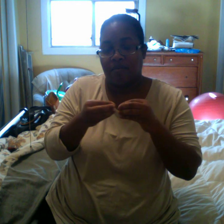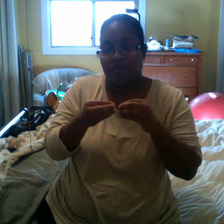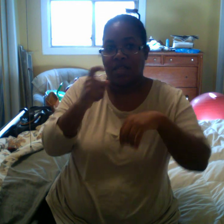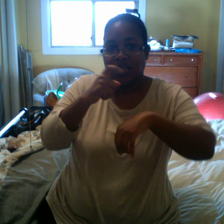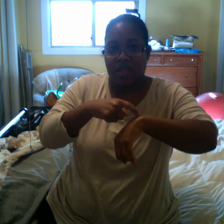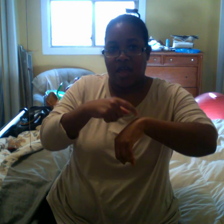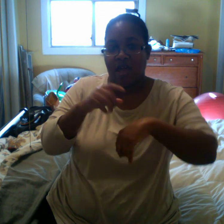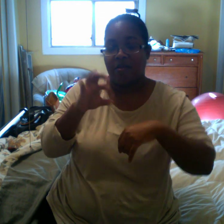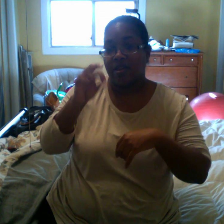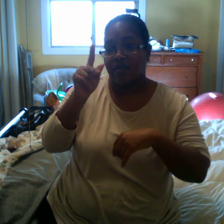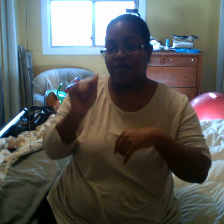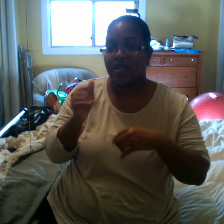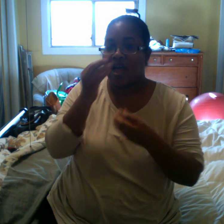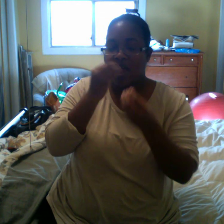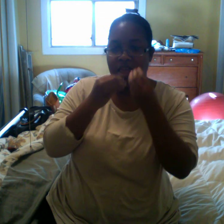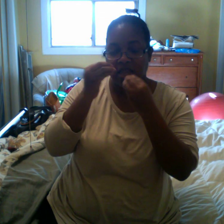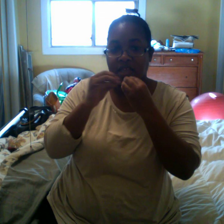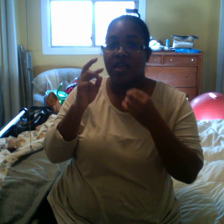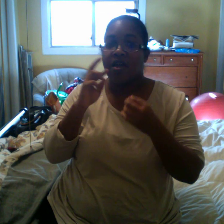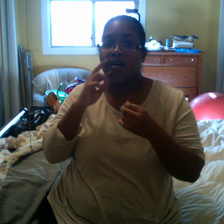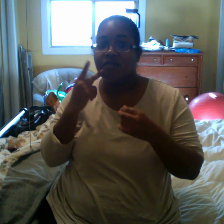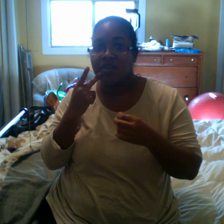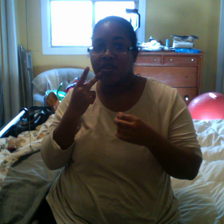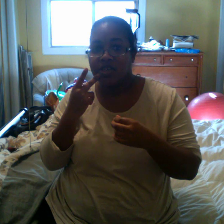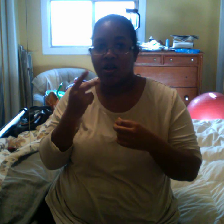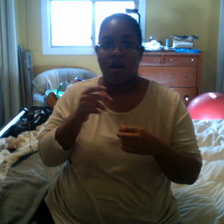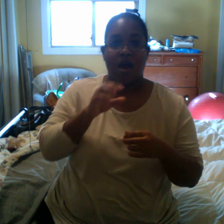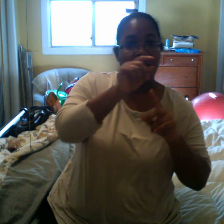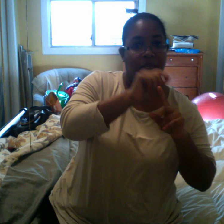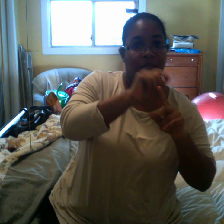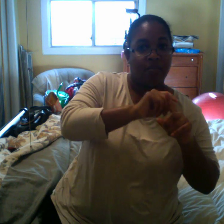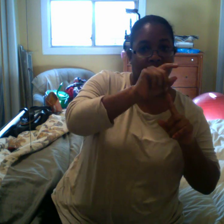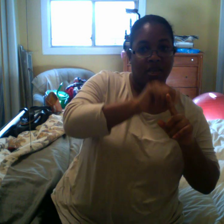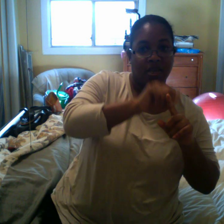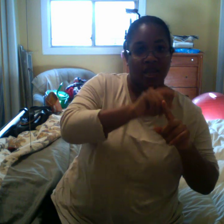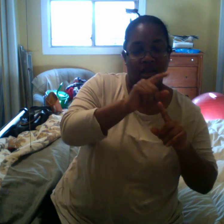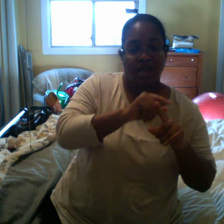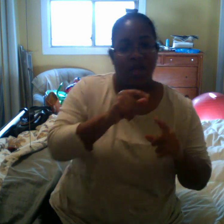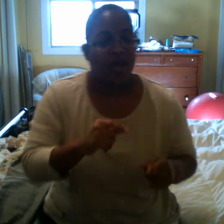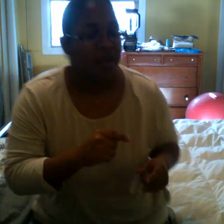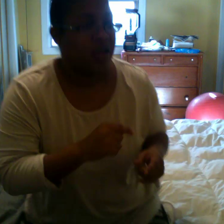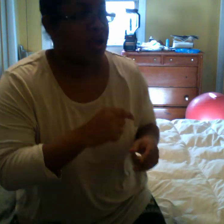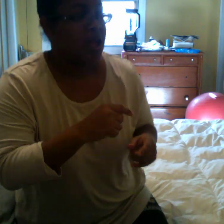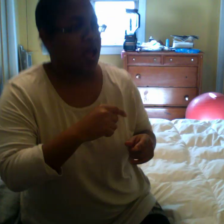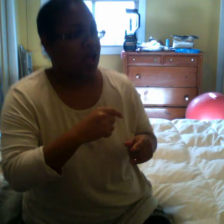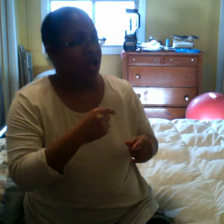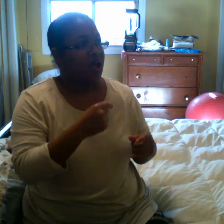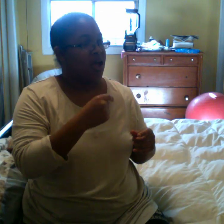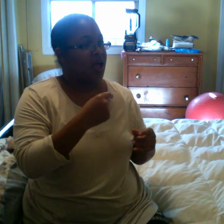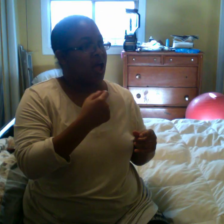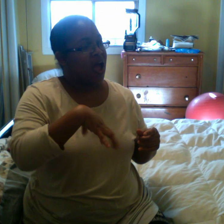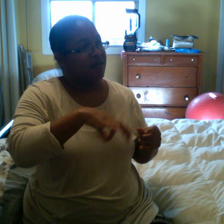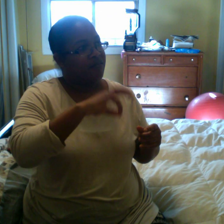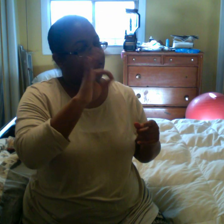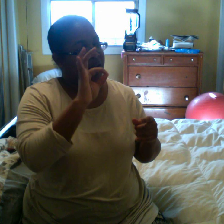a computer. And so what were your findings on banana versus broccoli? I found that the flies visited banana the most. So even though both are there,